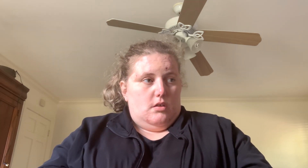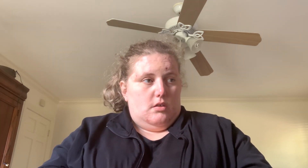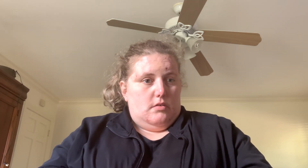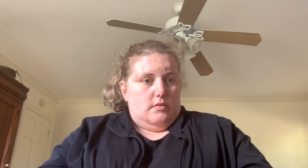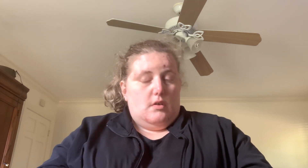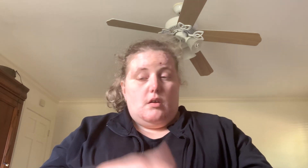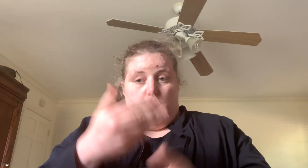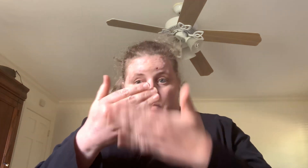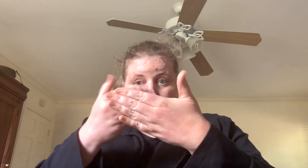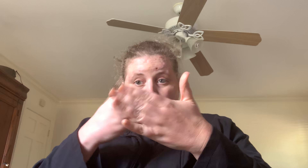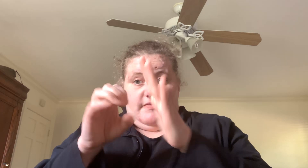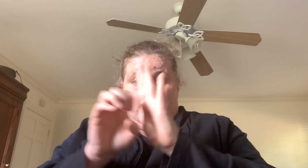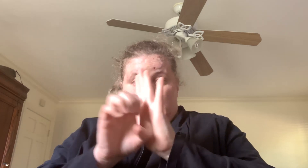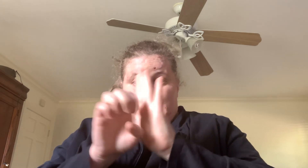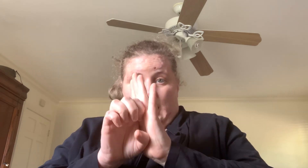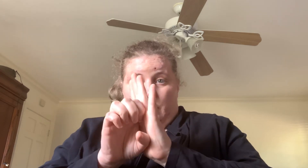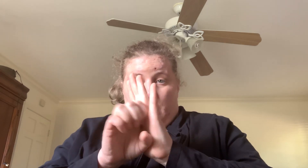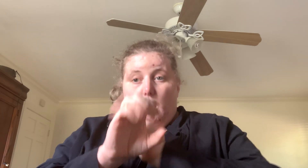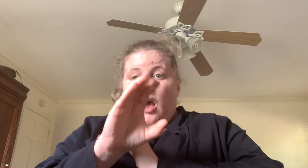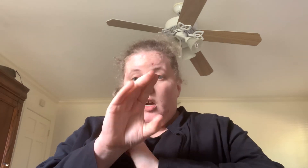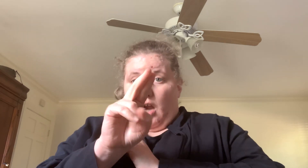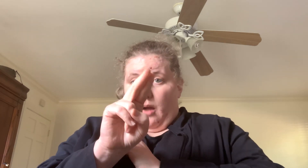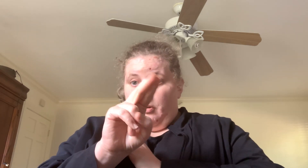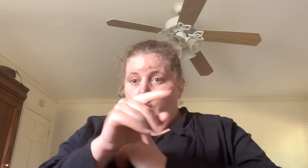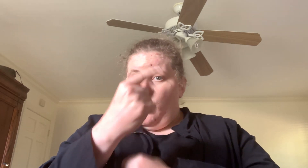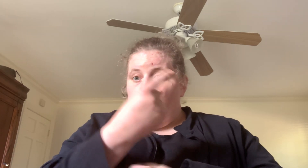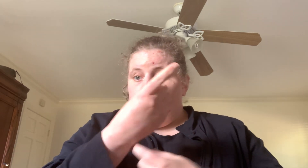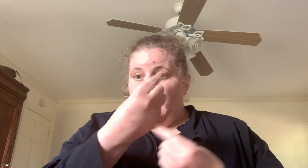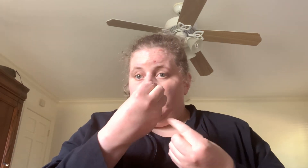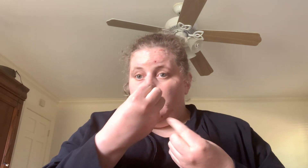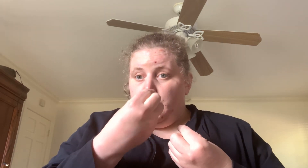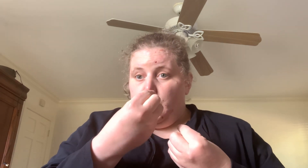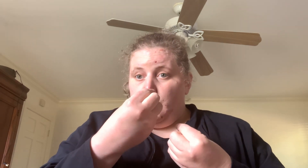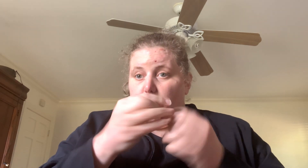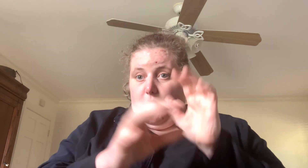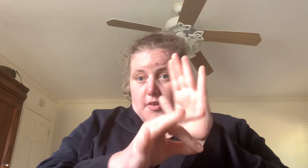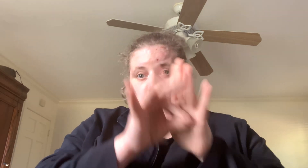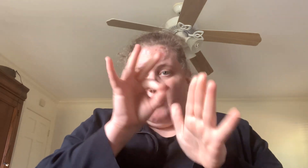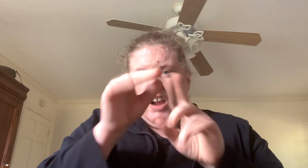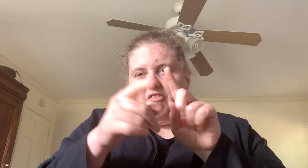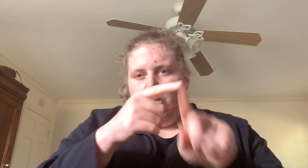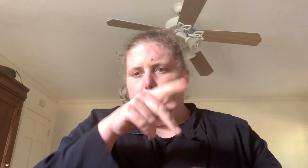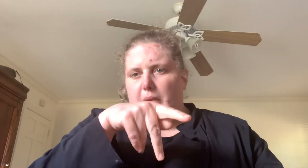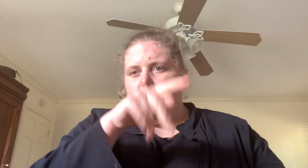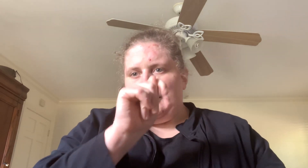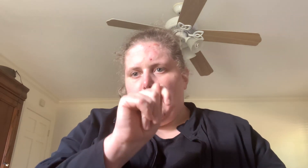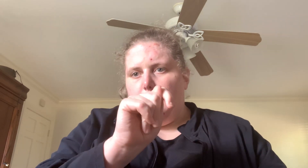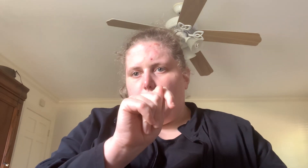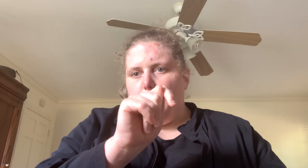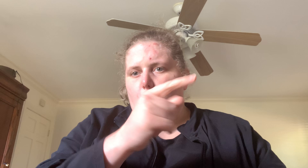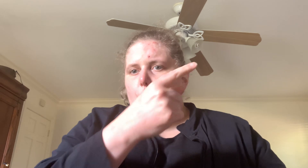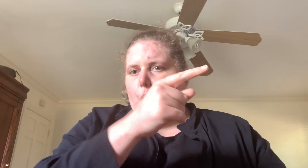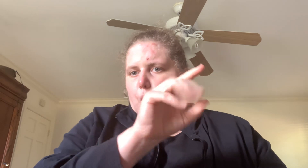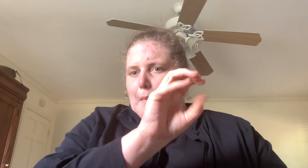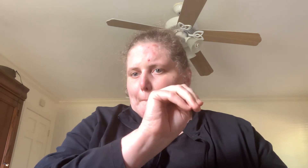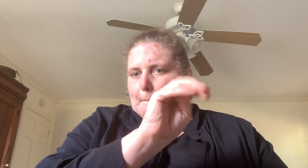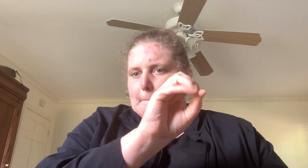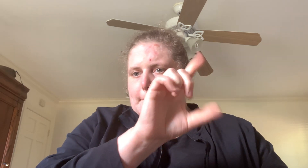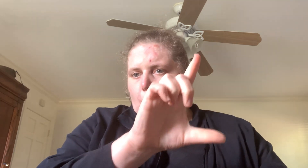example with copper, all we had to do was get this from the periodic table. 1 mole was the atomic mass. However, here, because